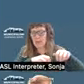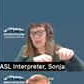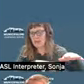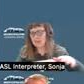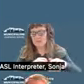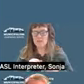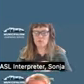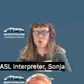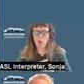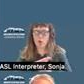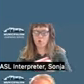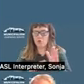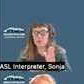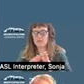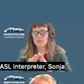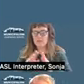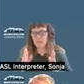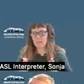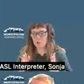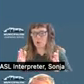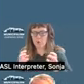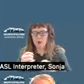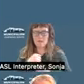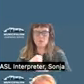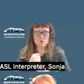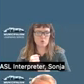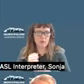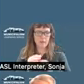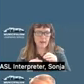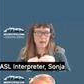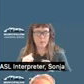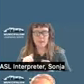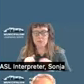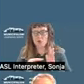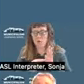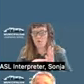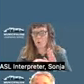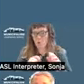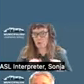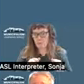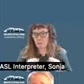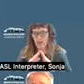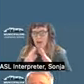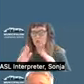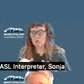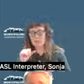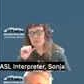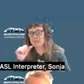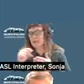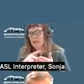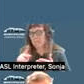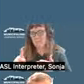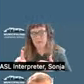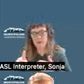local developer wanted to build affordable housing but not pay the prevailing wage